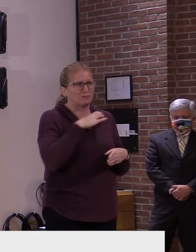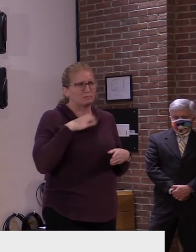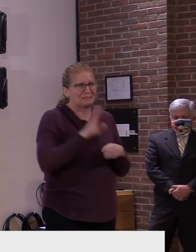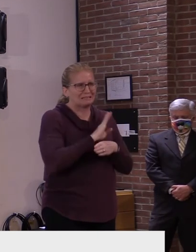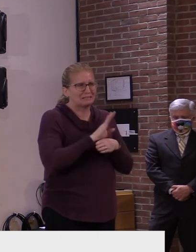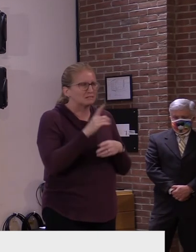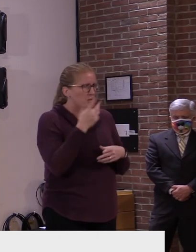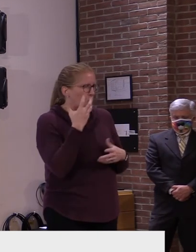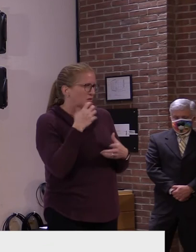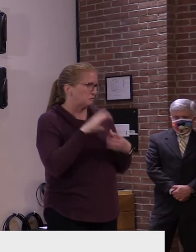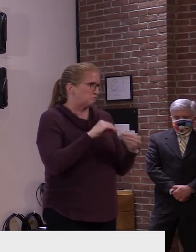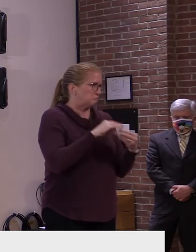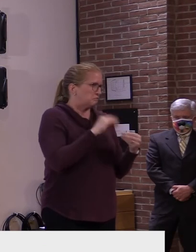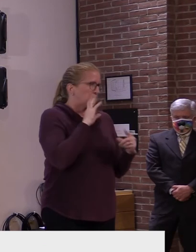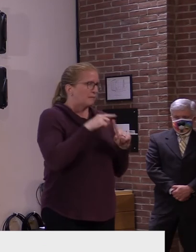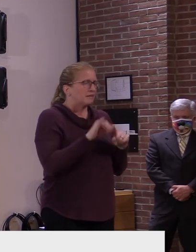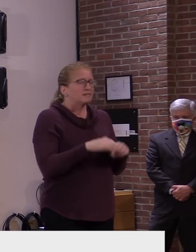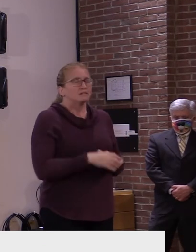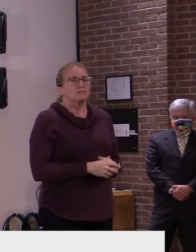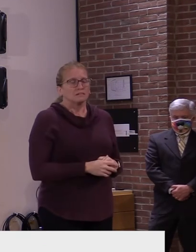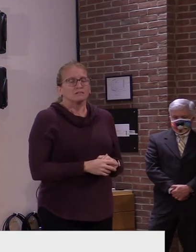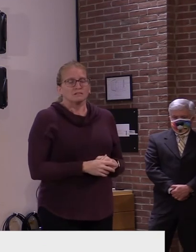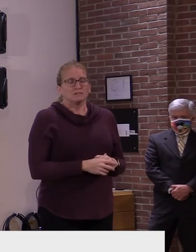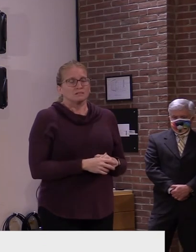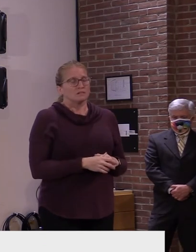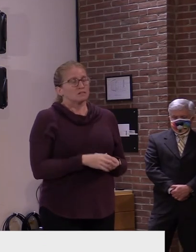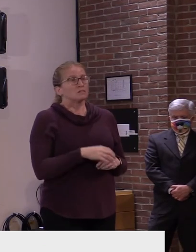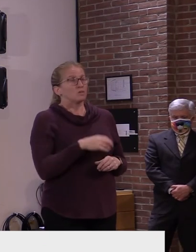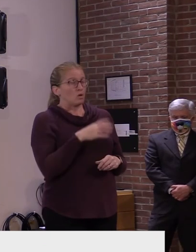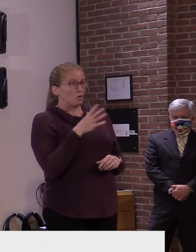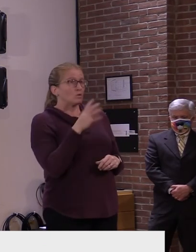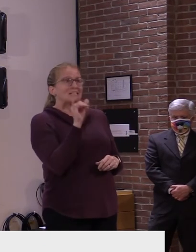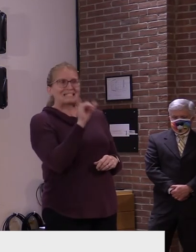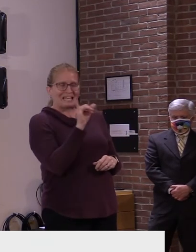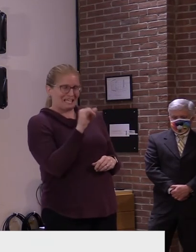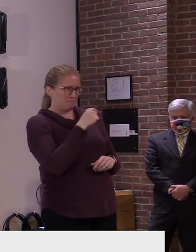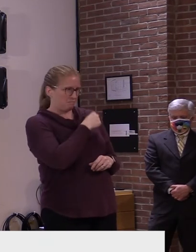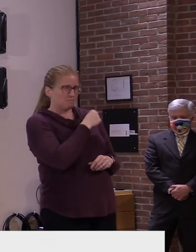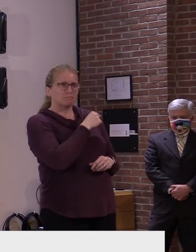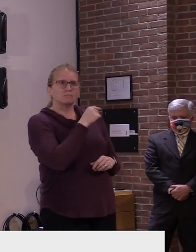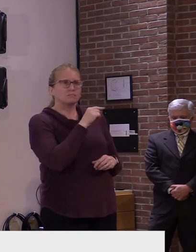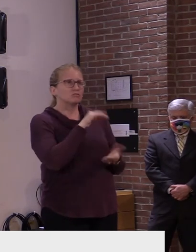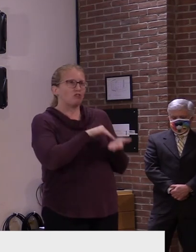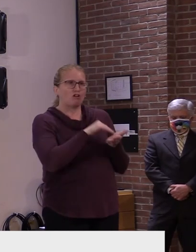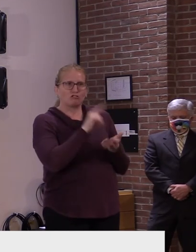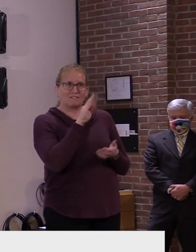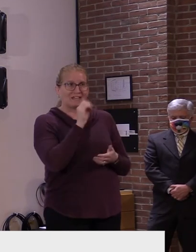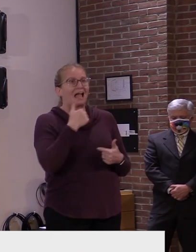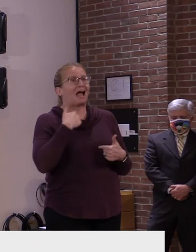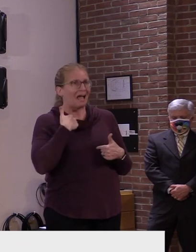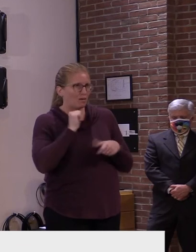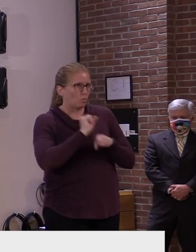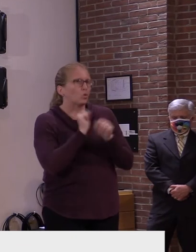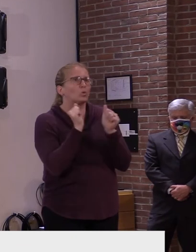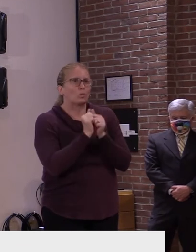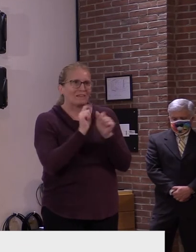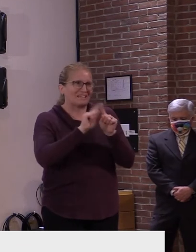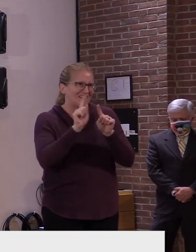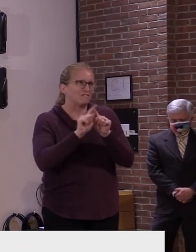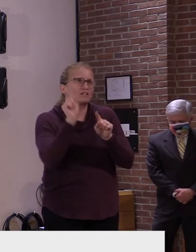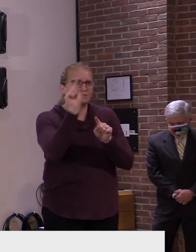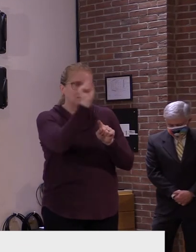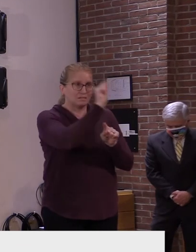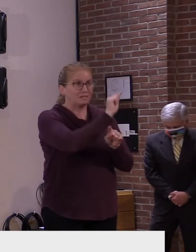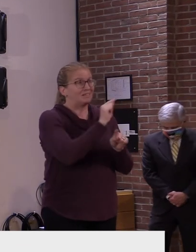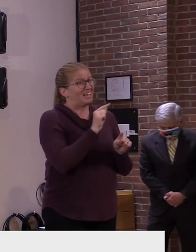hi so it's great i just wanted to follow up on what dr levine was saying i've worked with many employers um the the volume is increasing